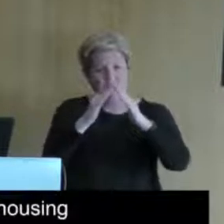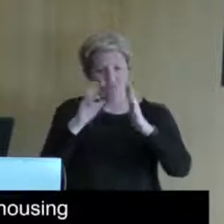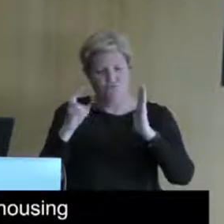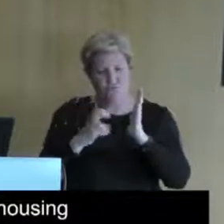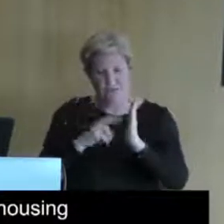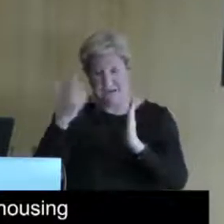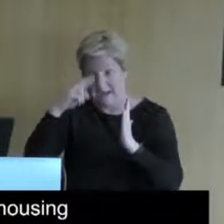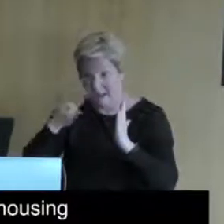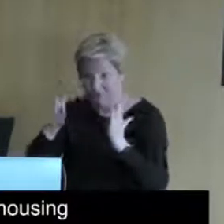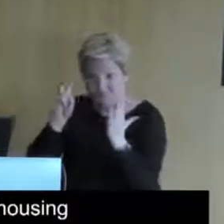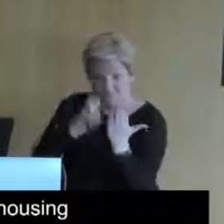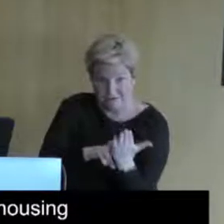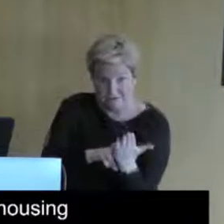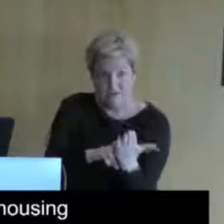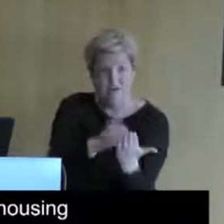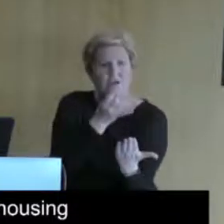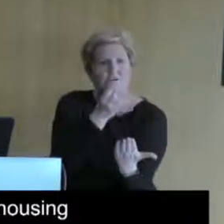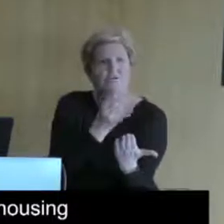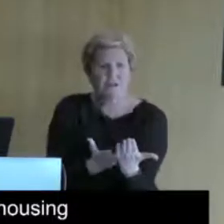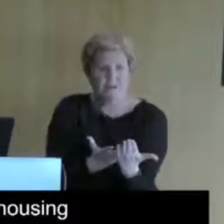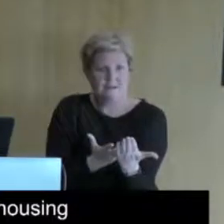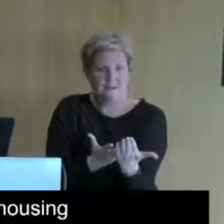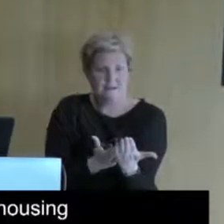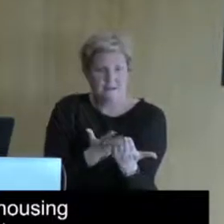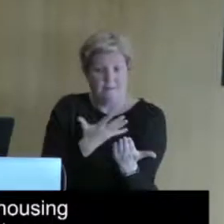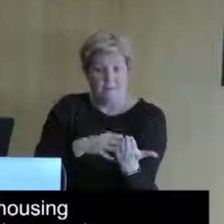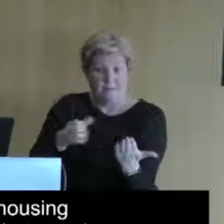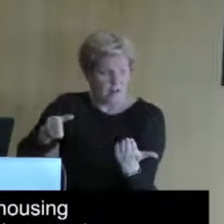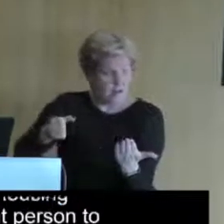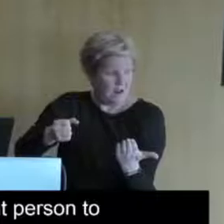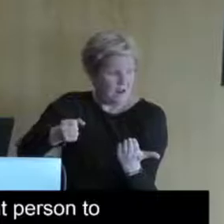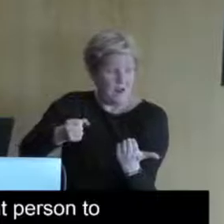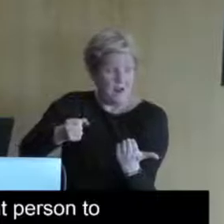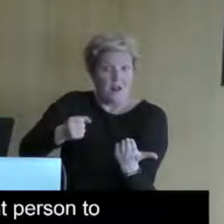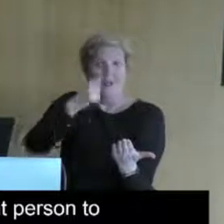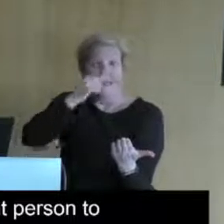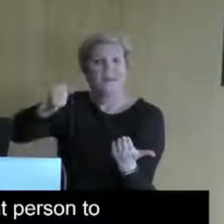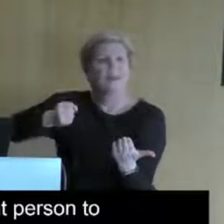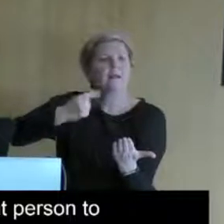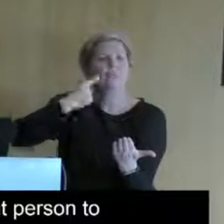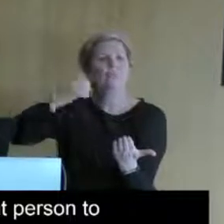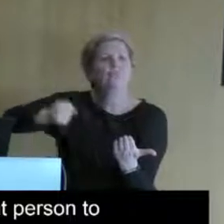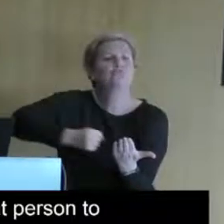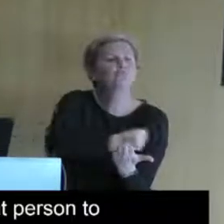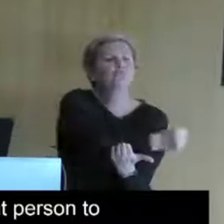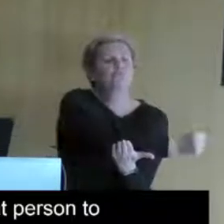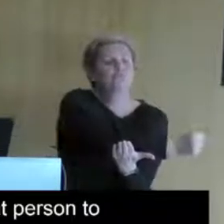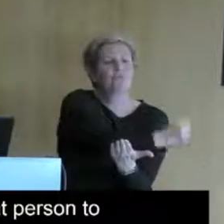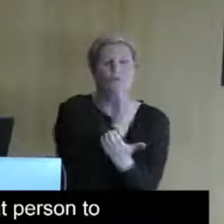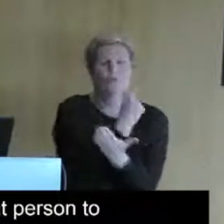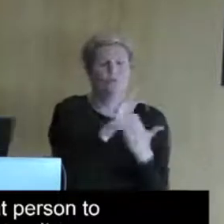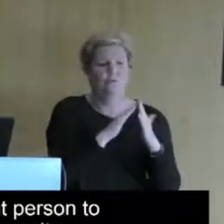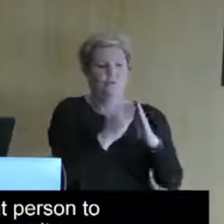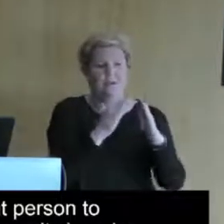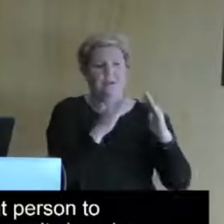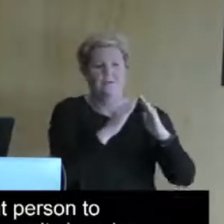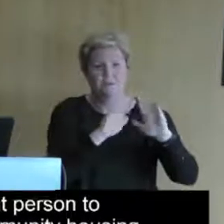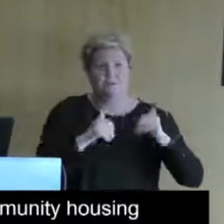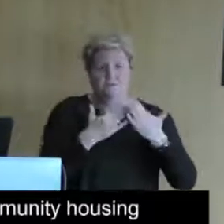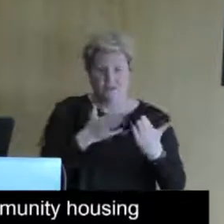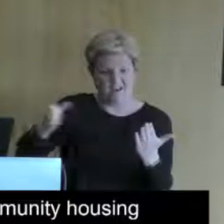to have somebody housed in that nomination property when a vacancy arises, that person should be registered on